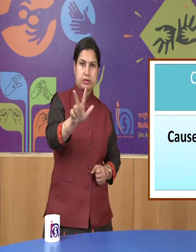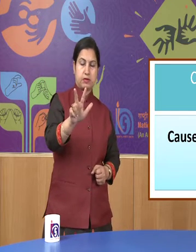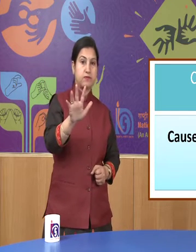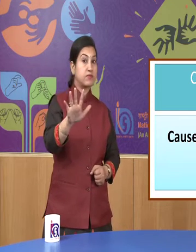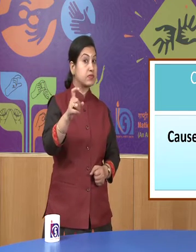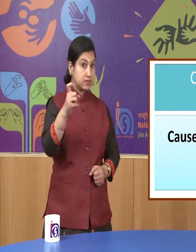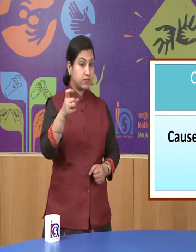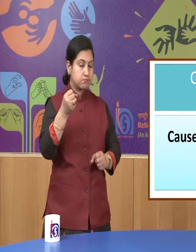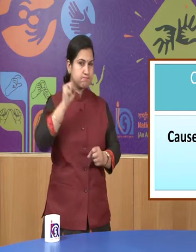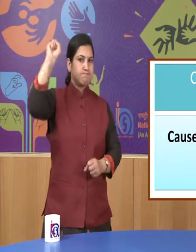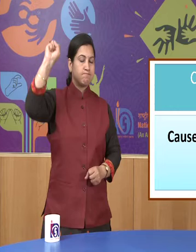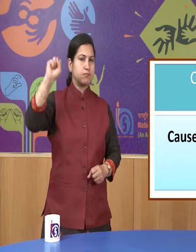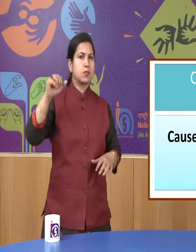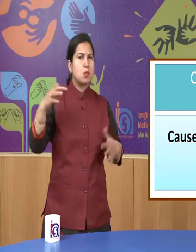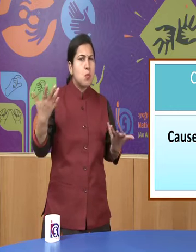year 1857.